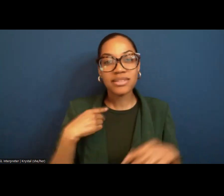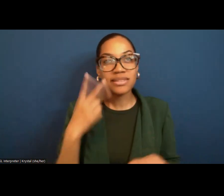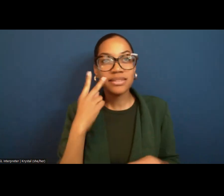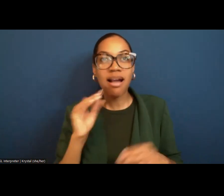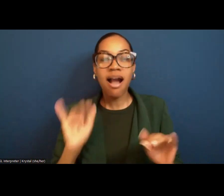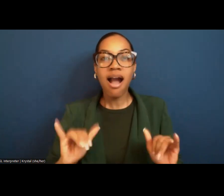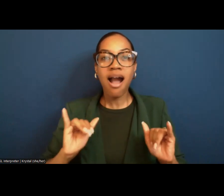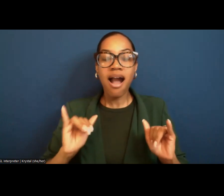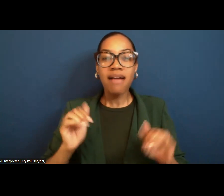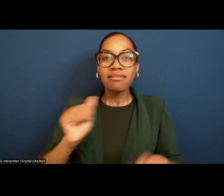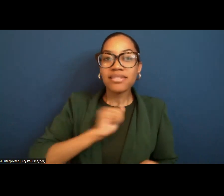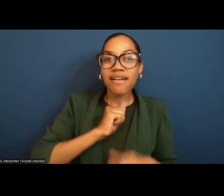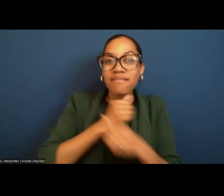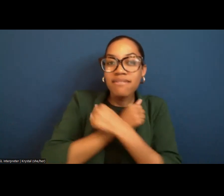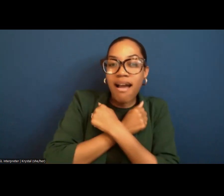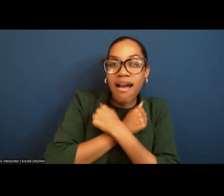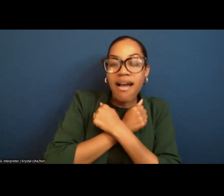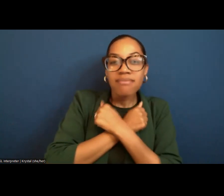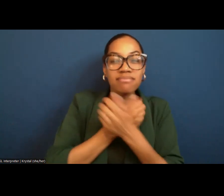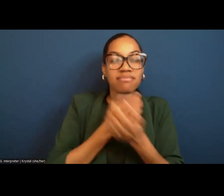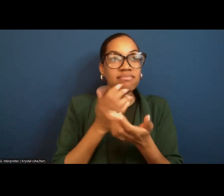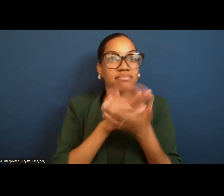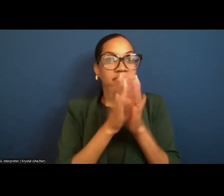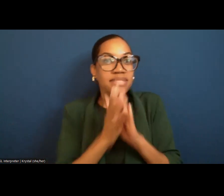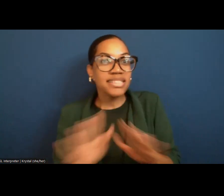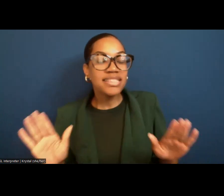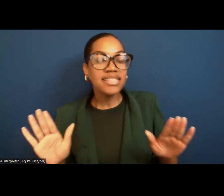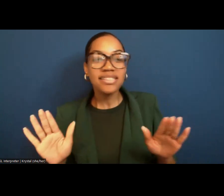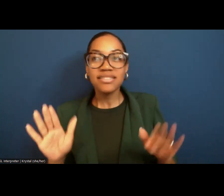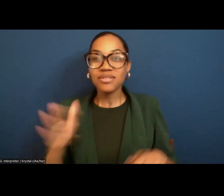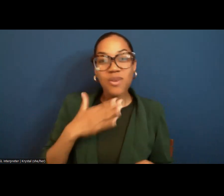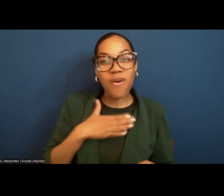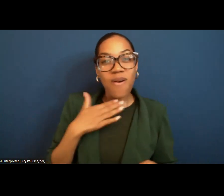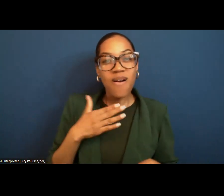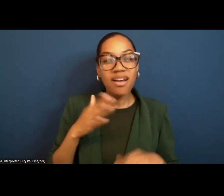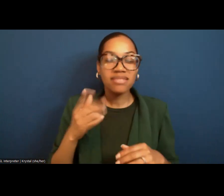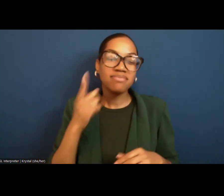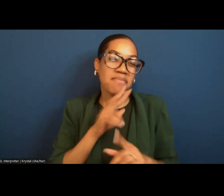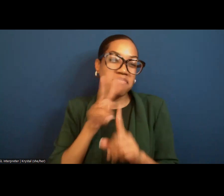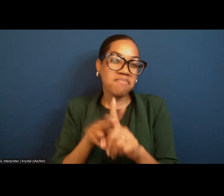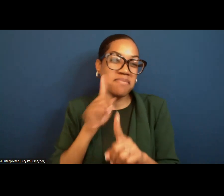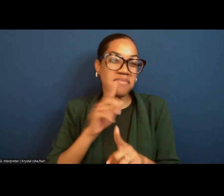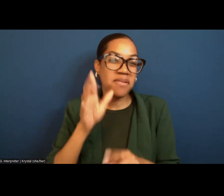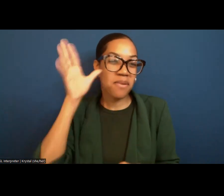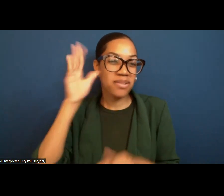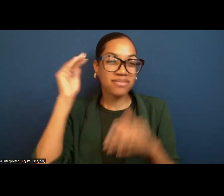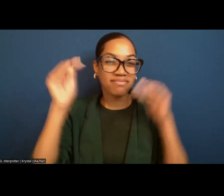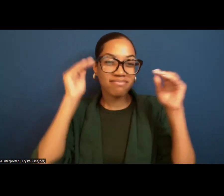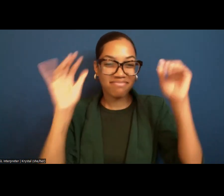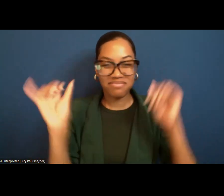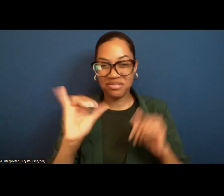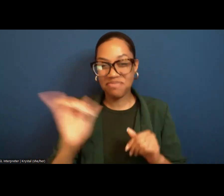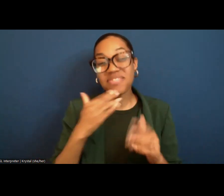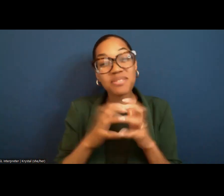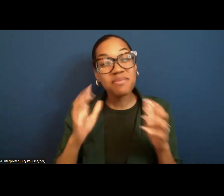joy for our babies and in turn for adults as well. Thank you so much for your time.